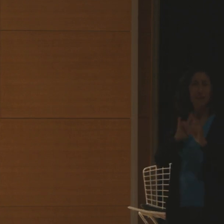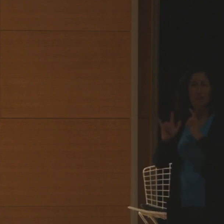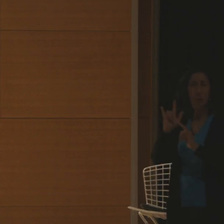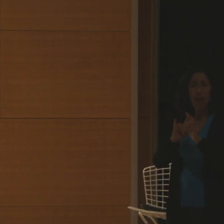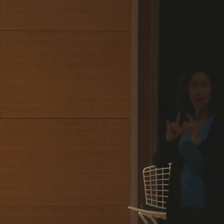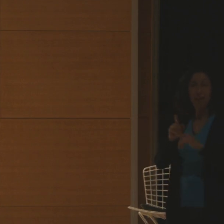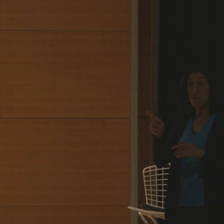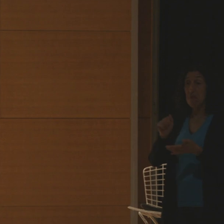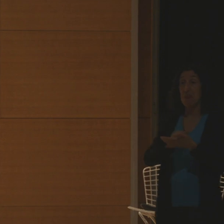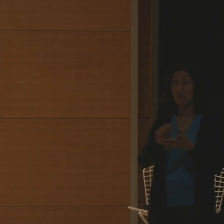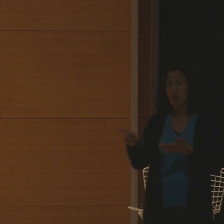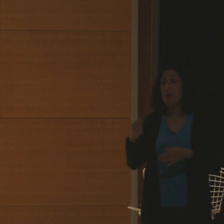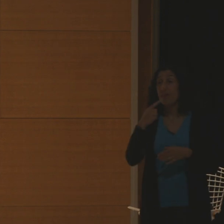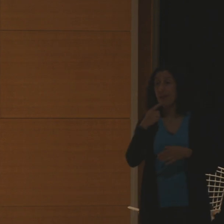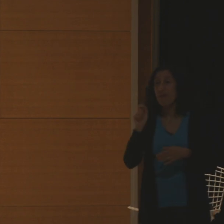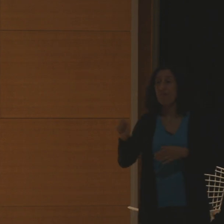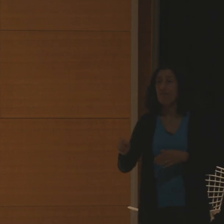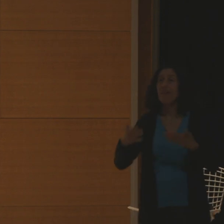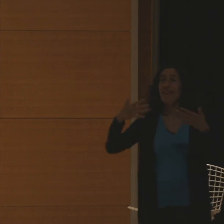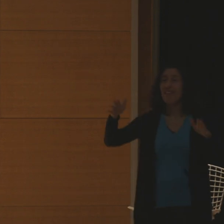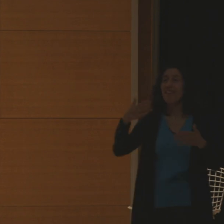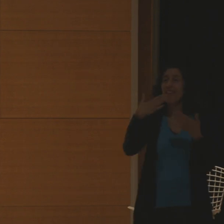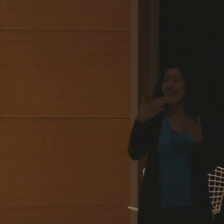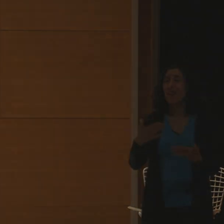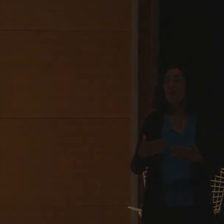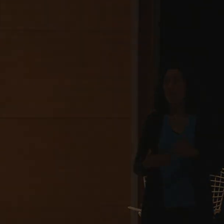she put. Thank you."